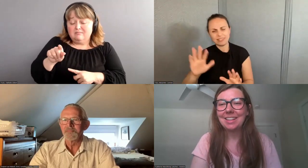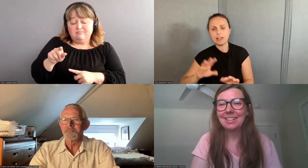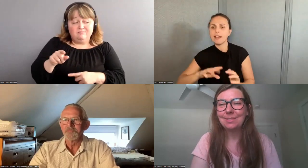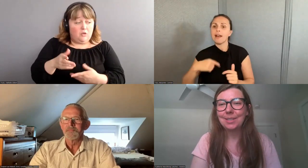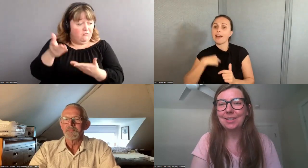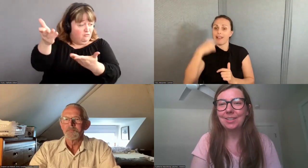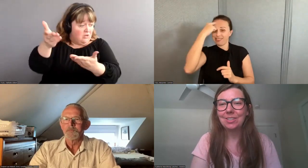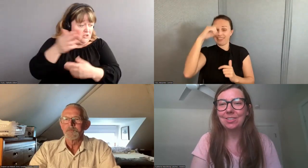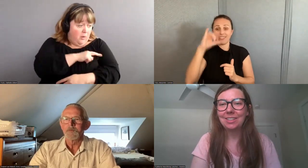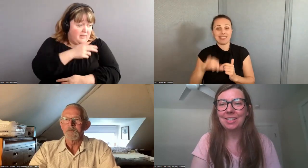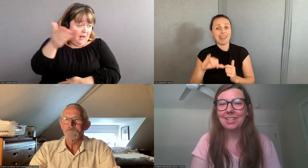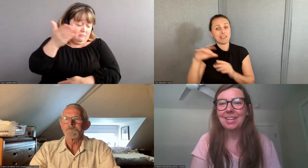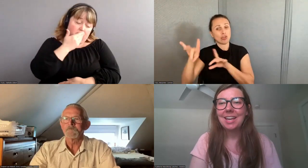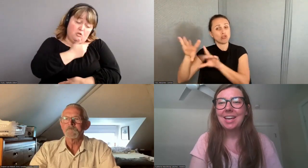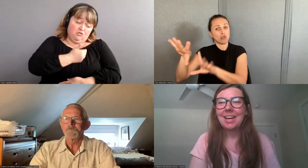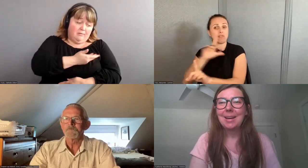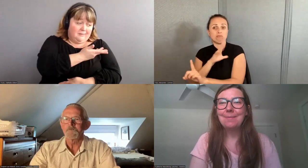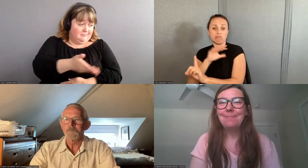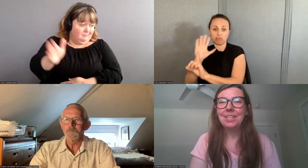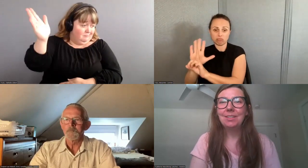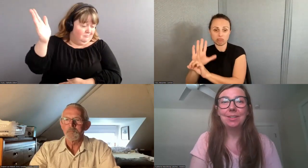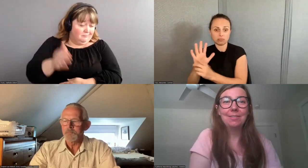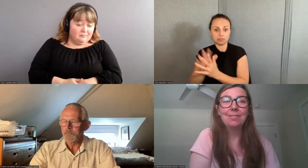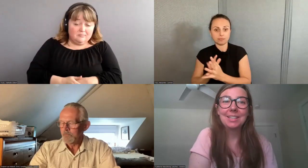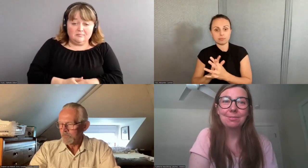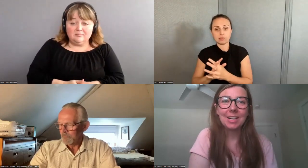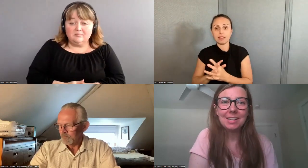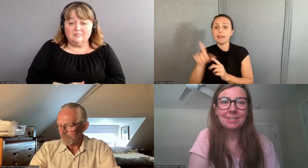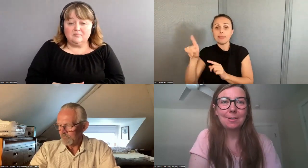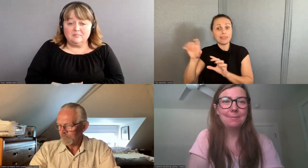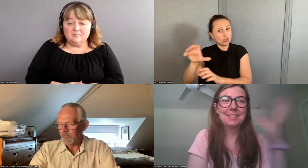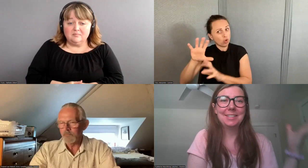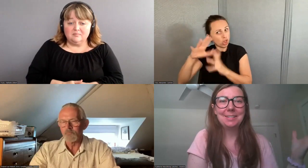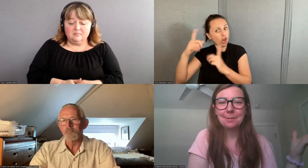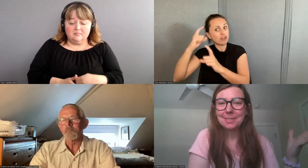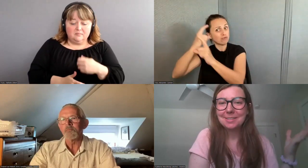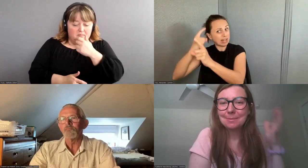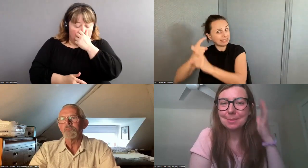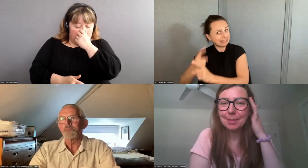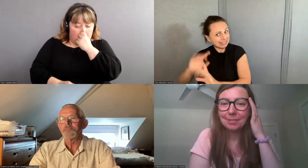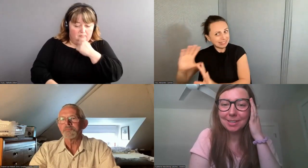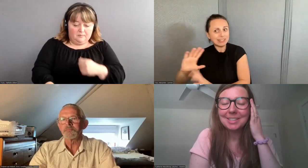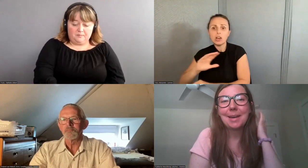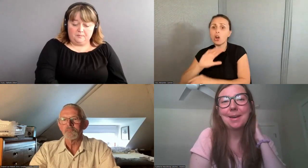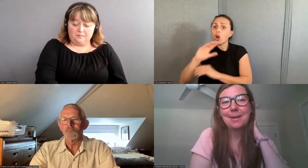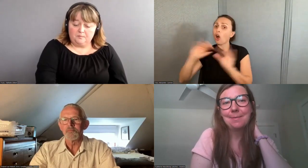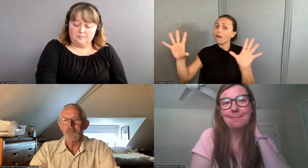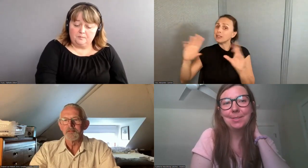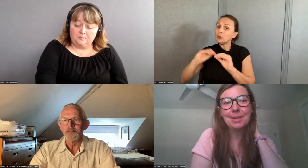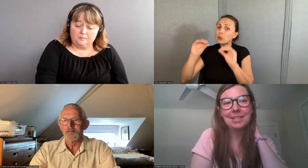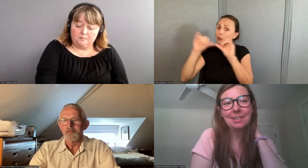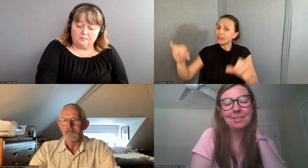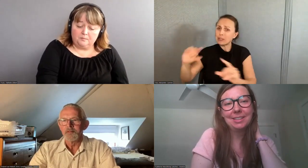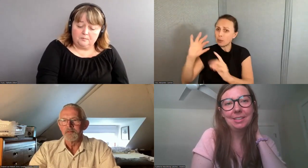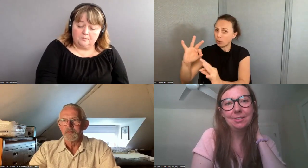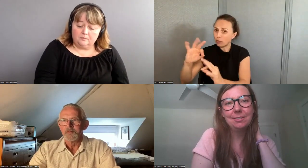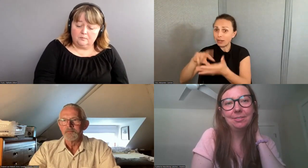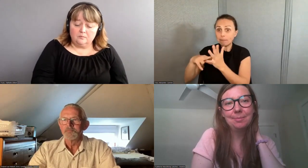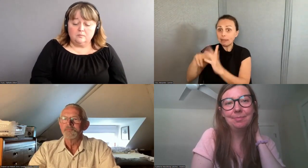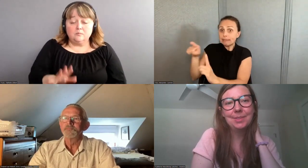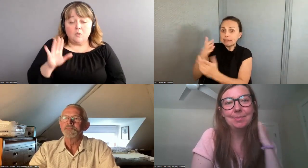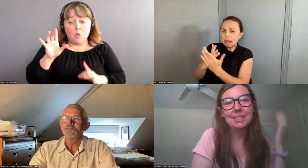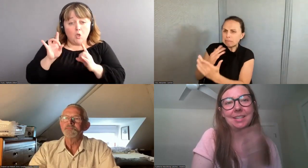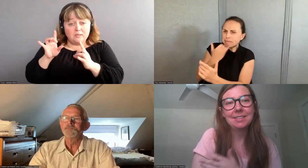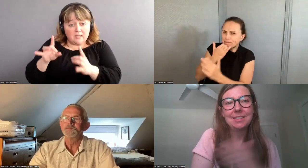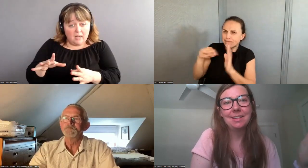think that's where Australia did a lot of things right. Obviously, no system's perfect. So we can definitely learn